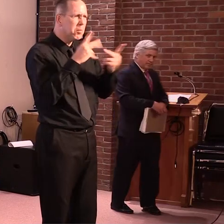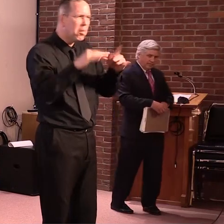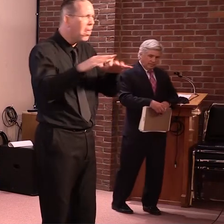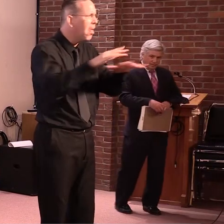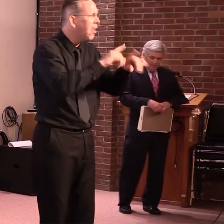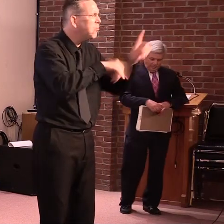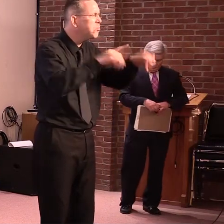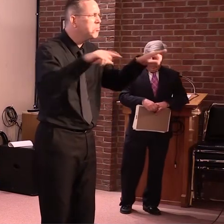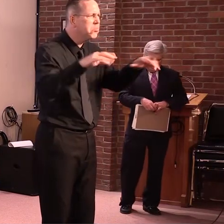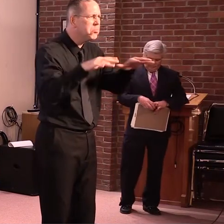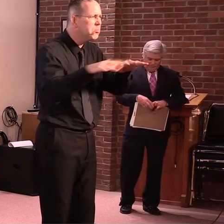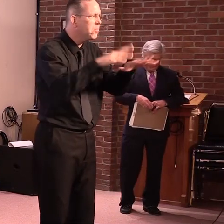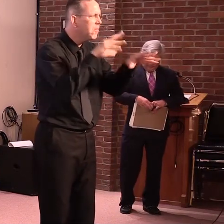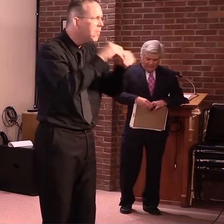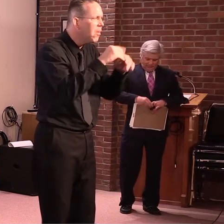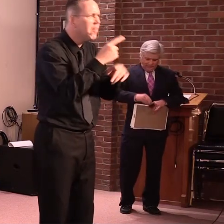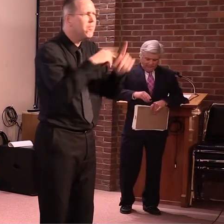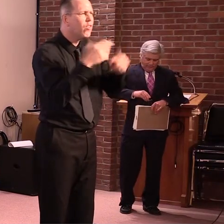all